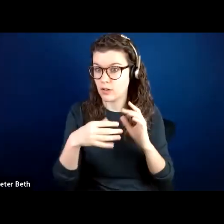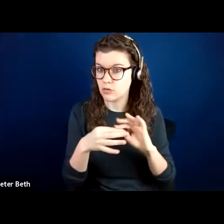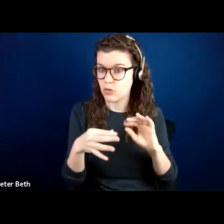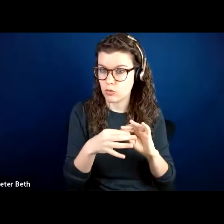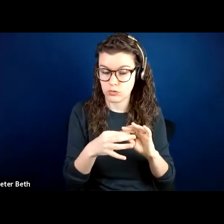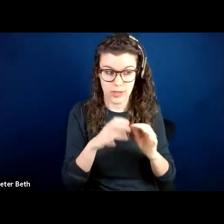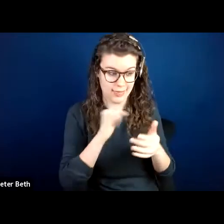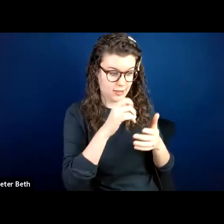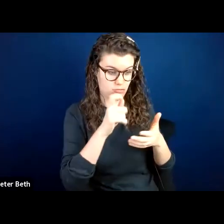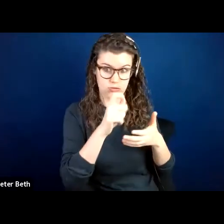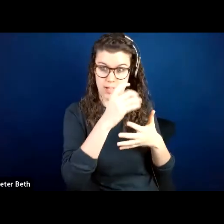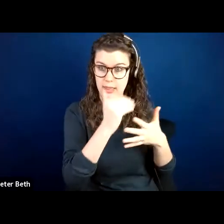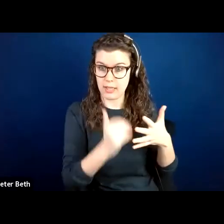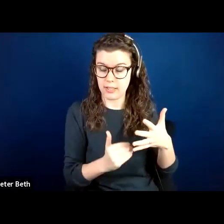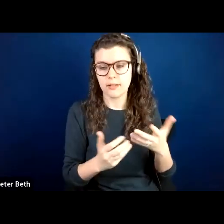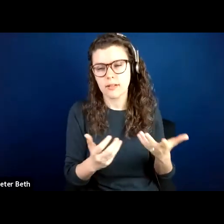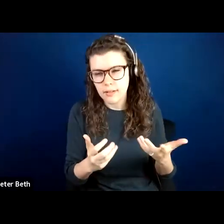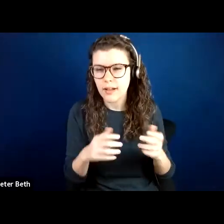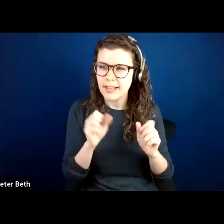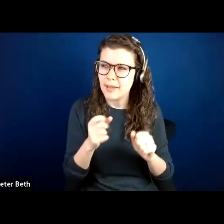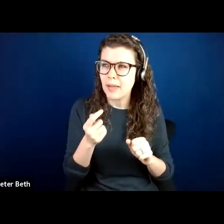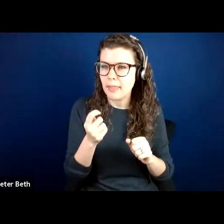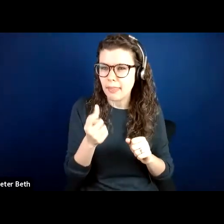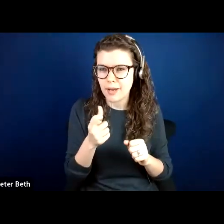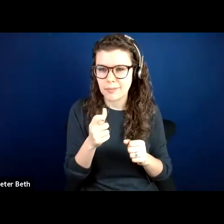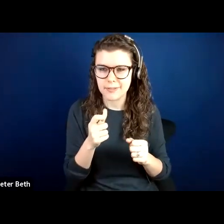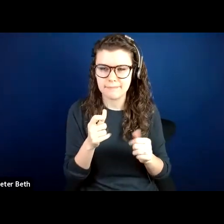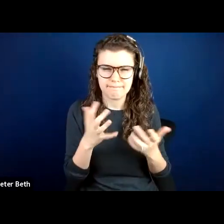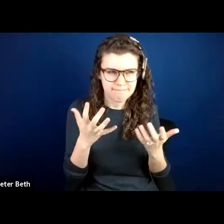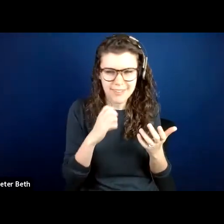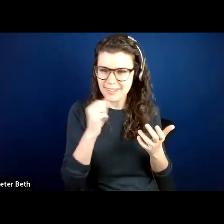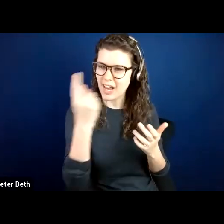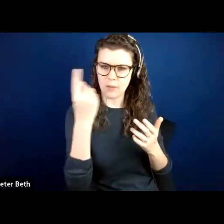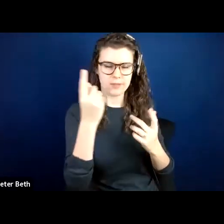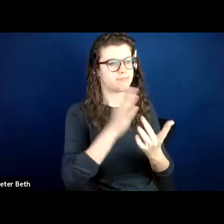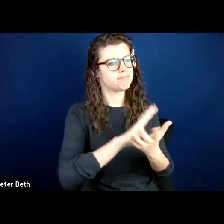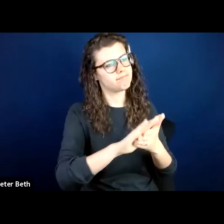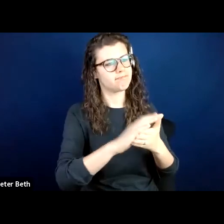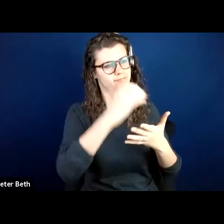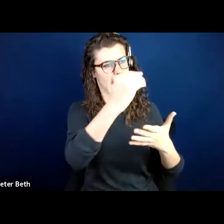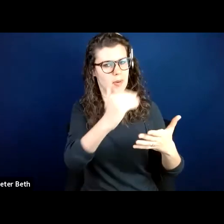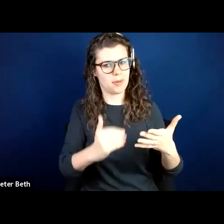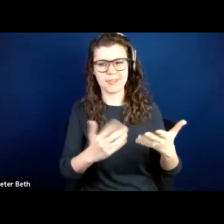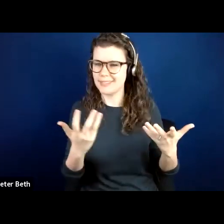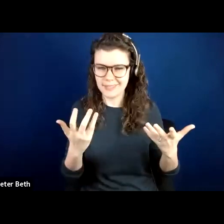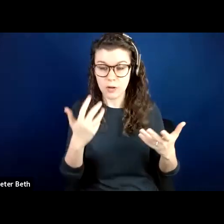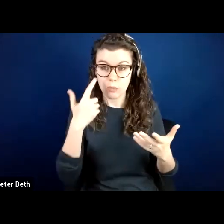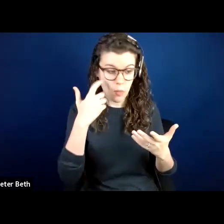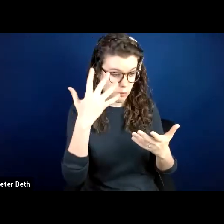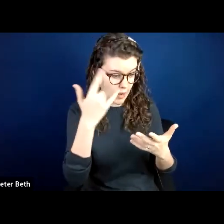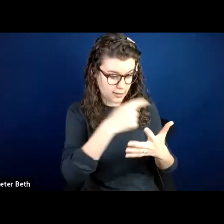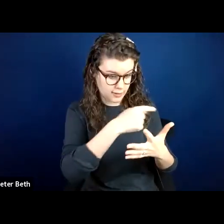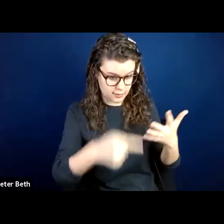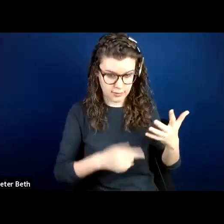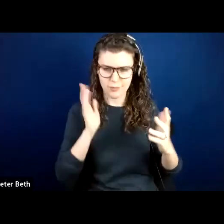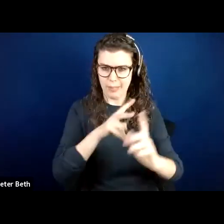those can be a little messy, and there's, not every barrier is going to apply to each facility